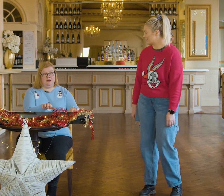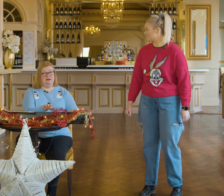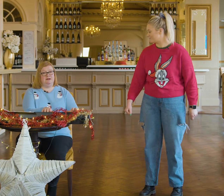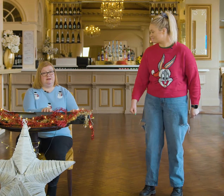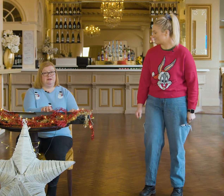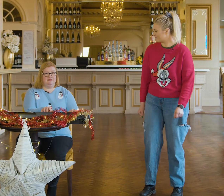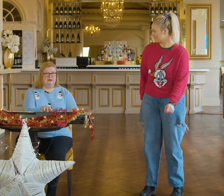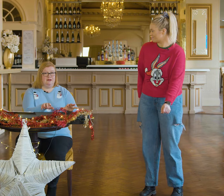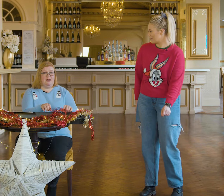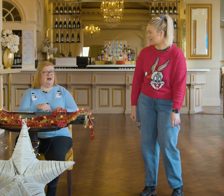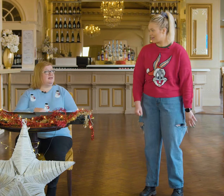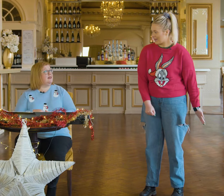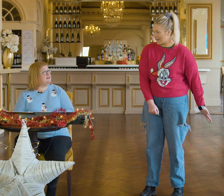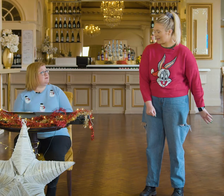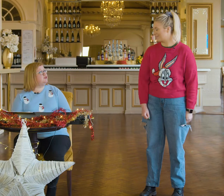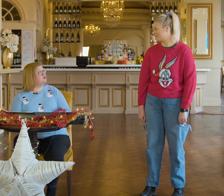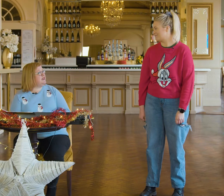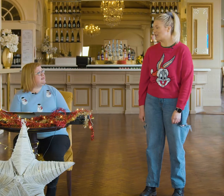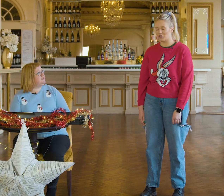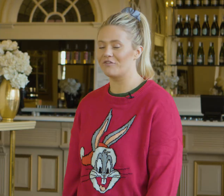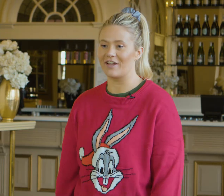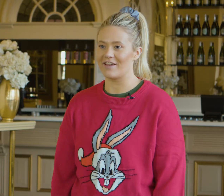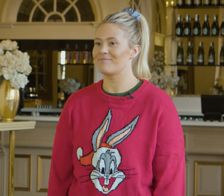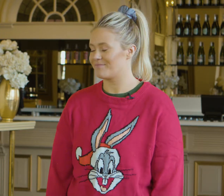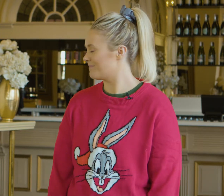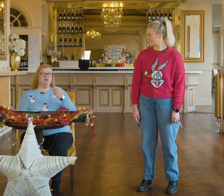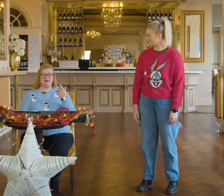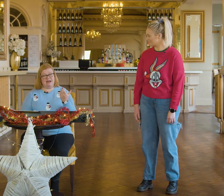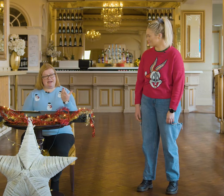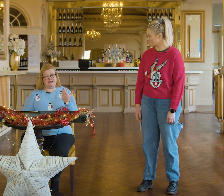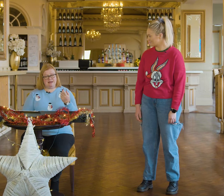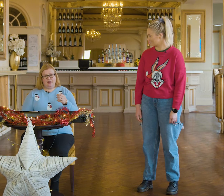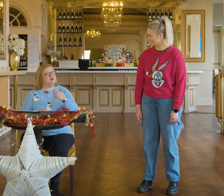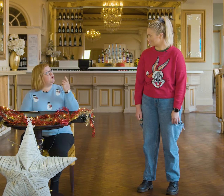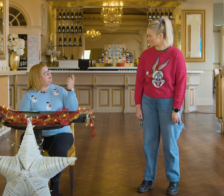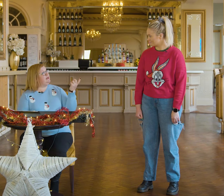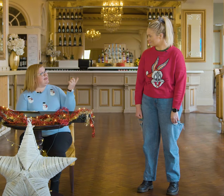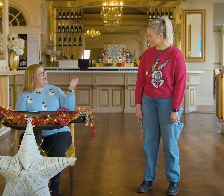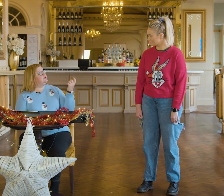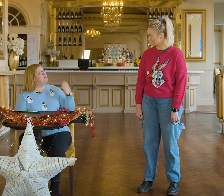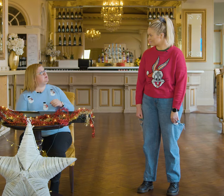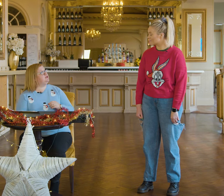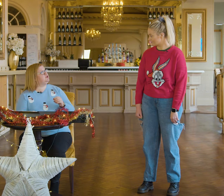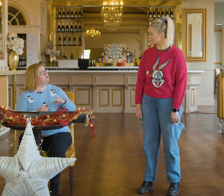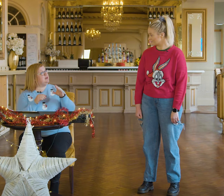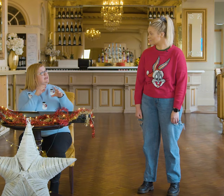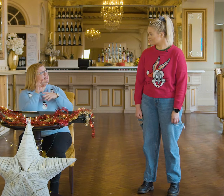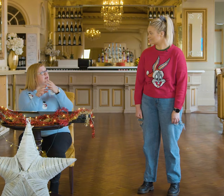everyone. I think that sounds great, doesn't it? Do you know what would be nice? We could put a little echo into it so that we make it a little bit